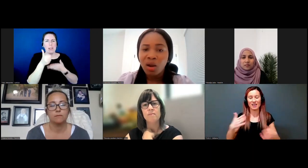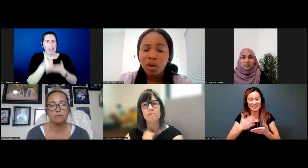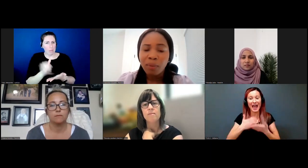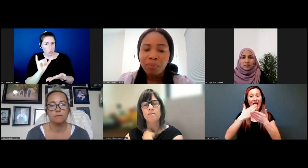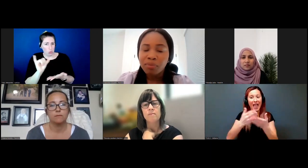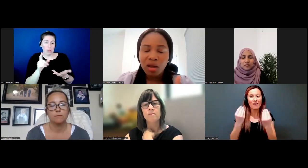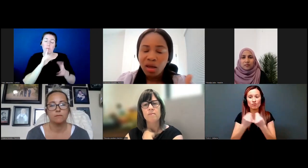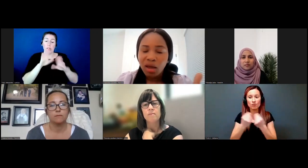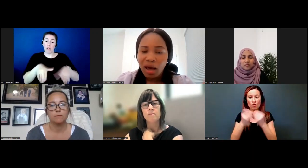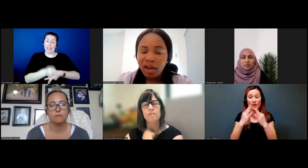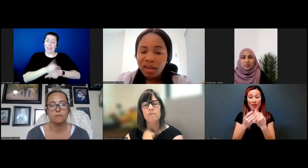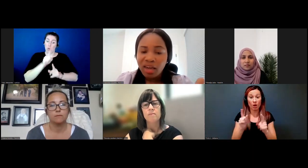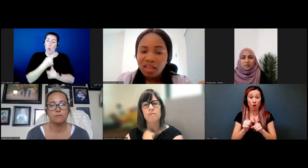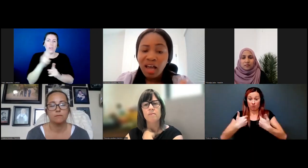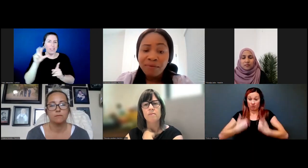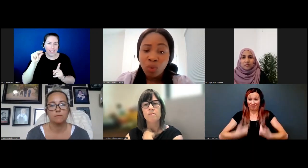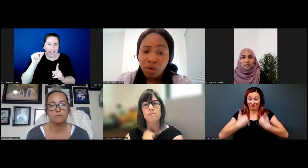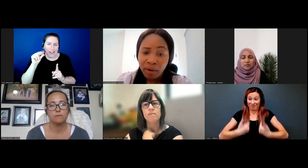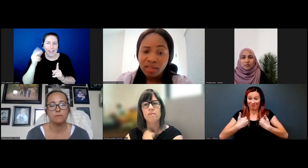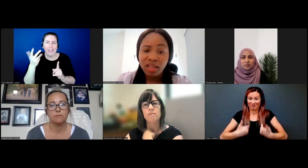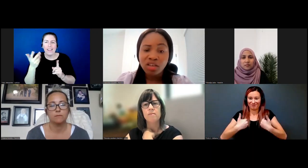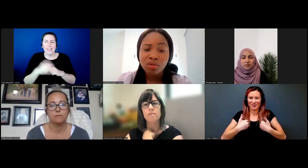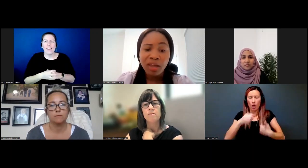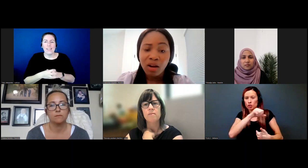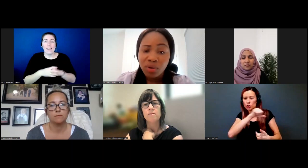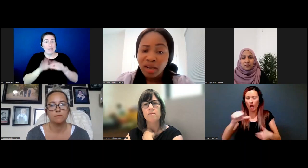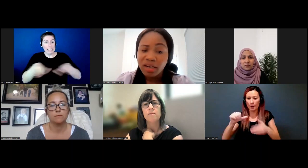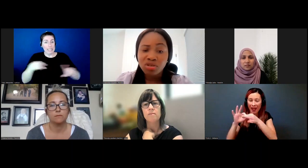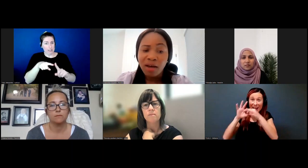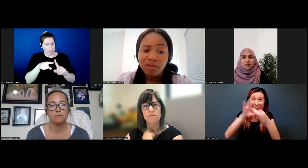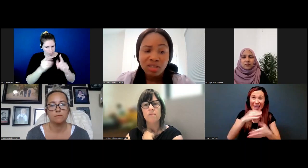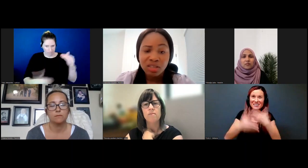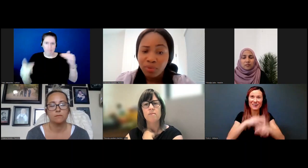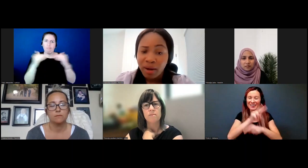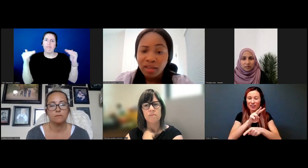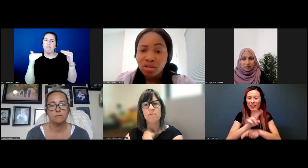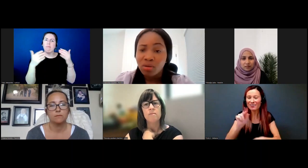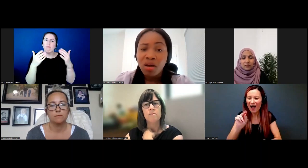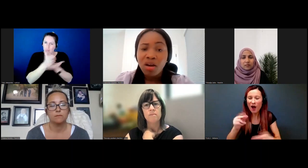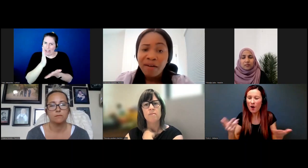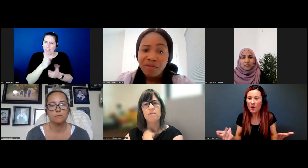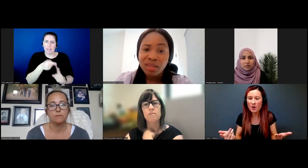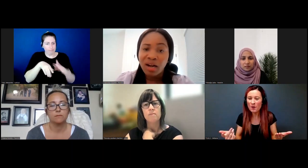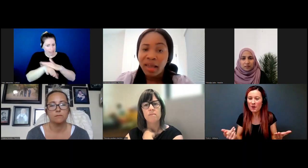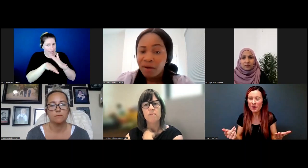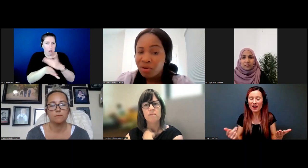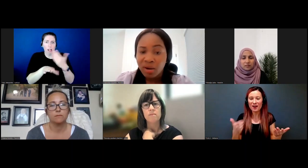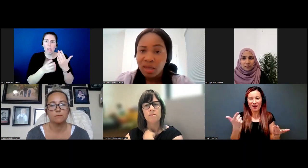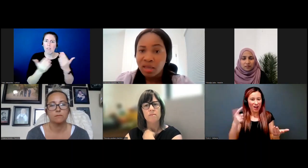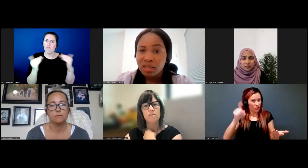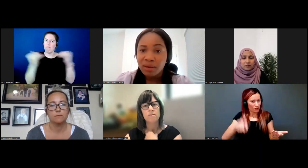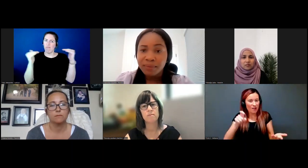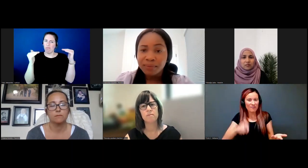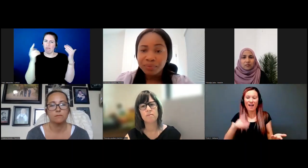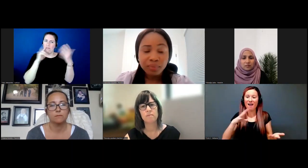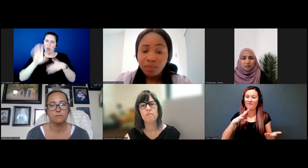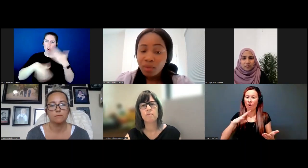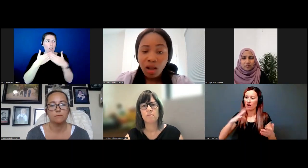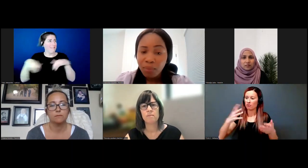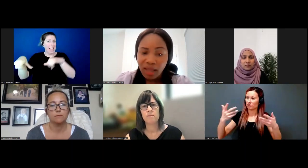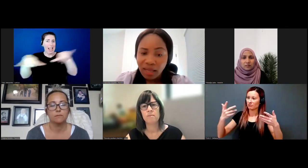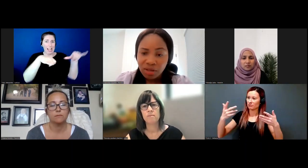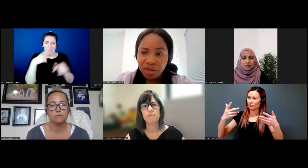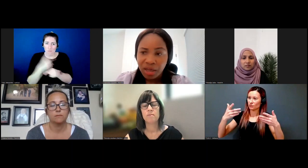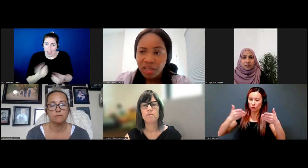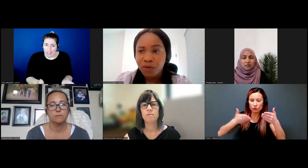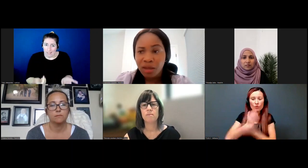childcare. Our kids have equal rights. They should be included. They should have accessible right to everything like every other kids.